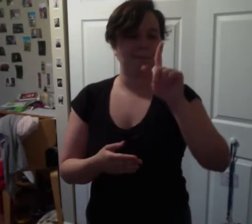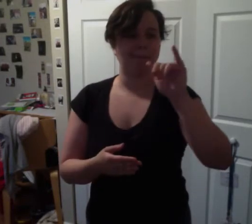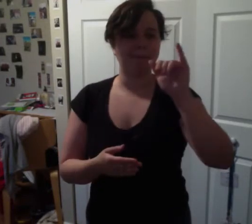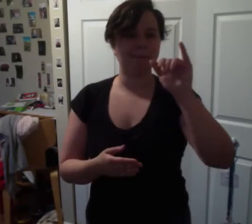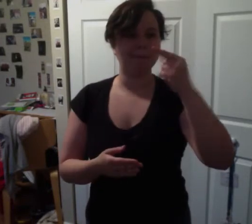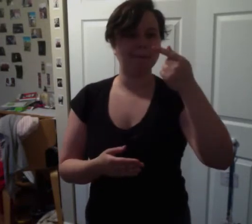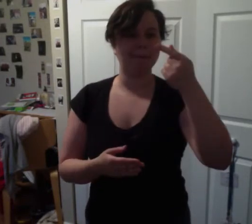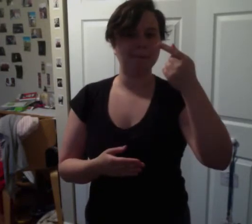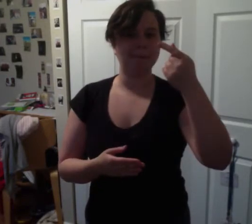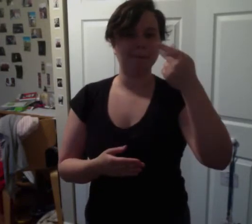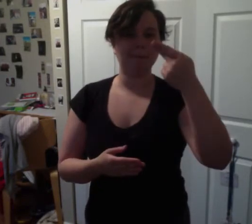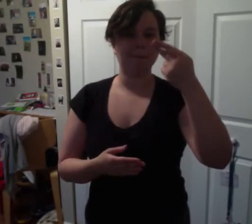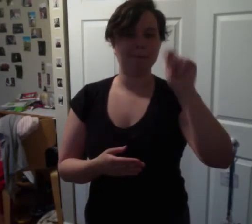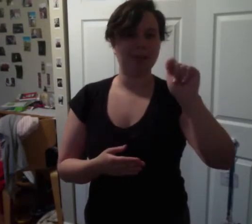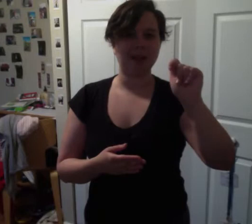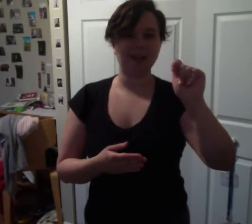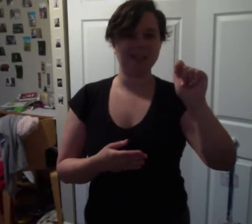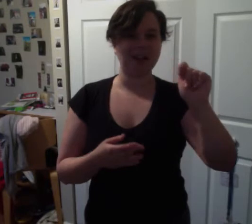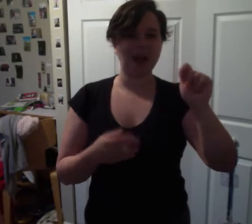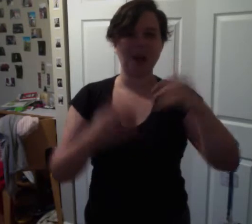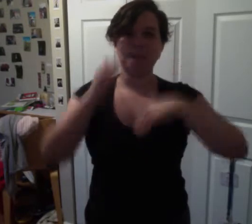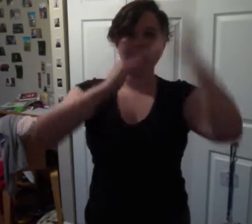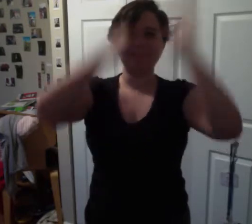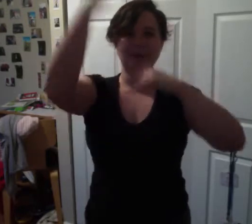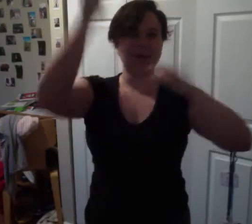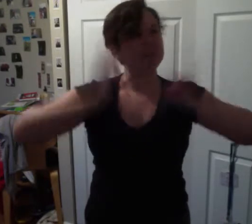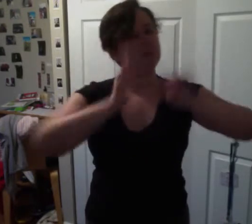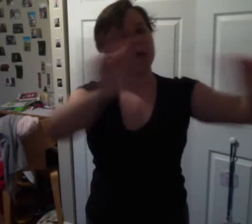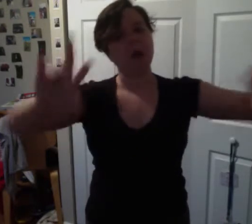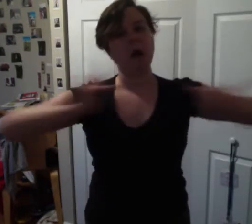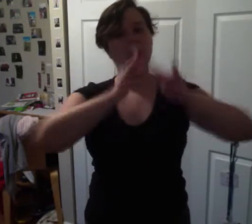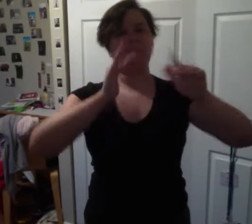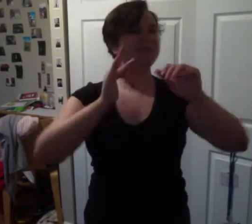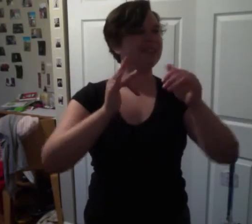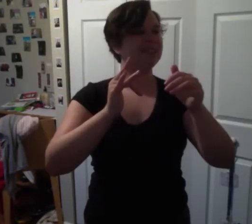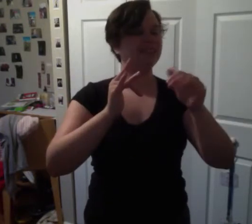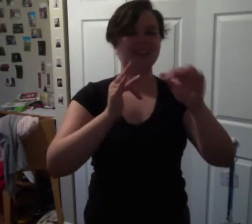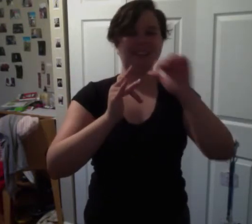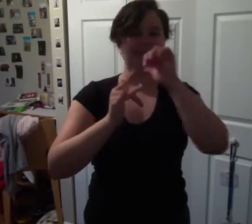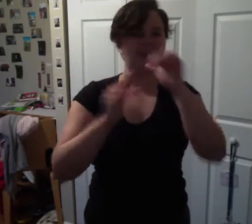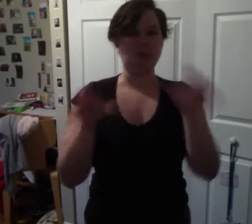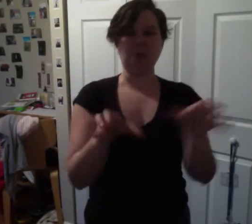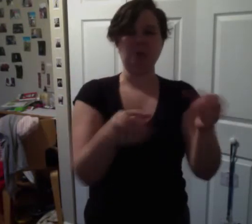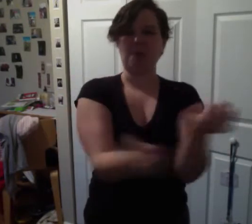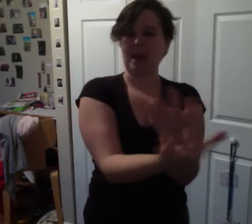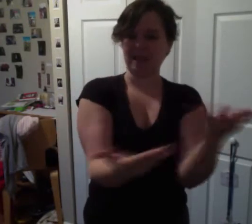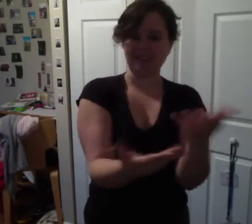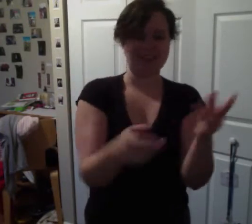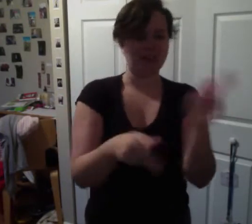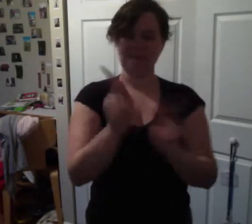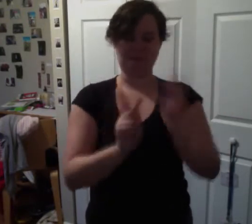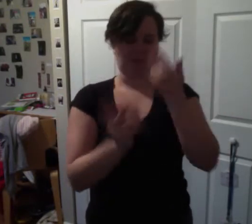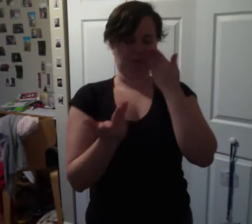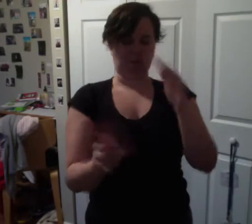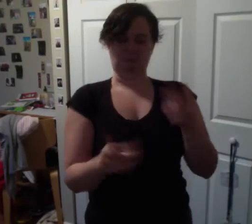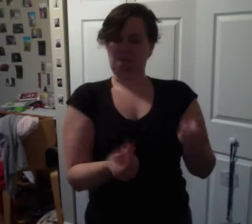that people no longer know what to do anything with. And so I thought, is there a way that I could start to think about these buildings as an